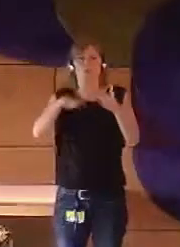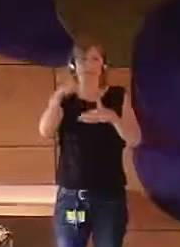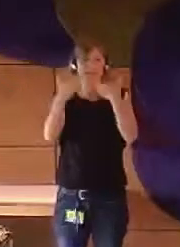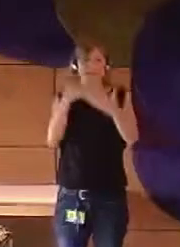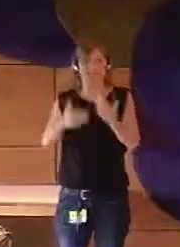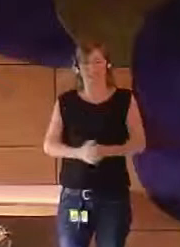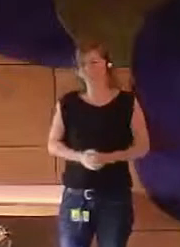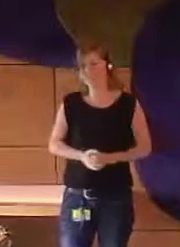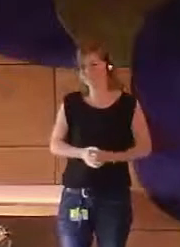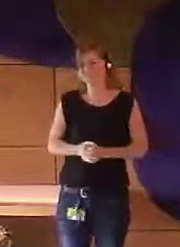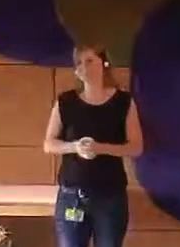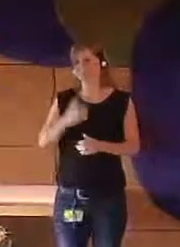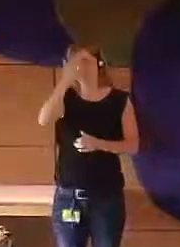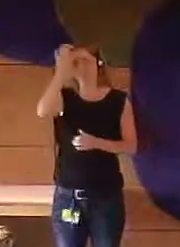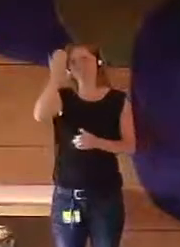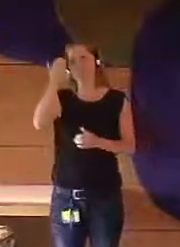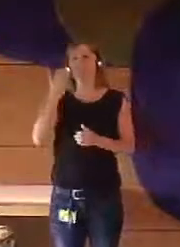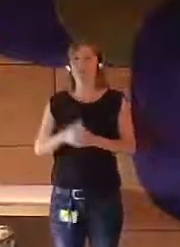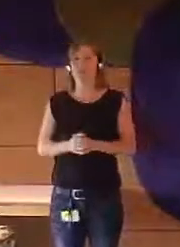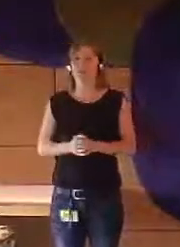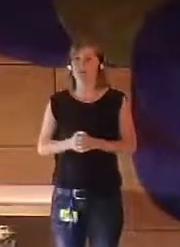And this is the endocrine system in the body.